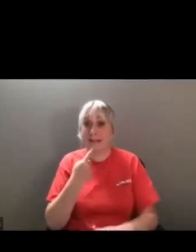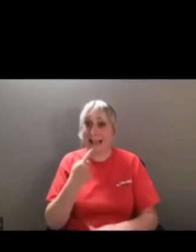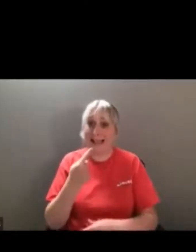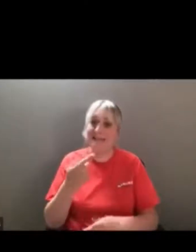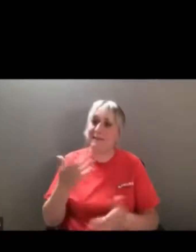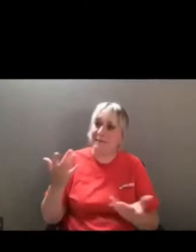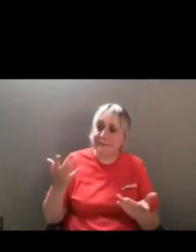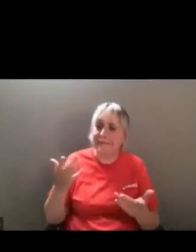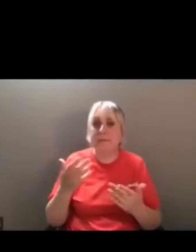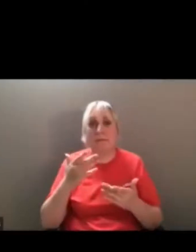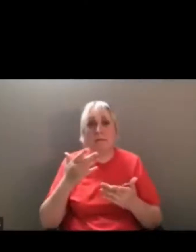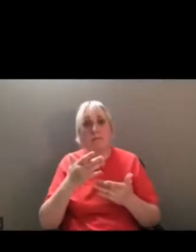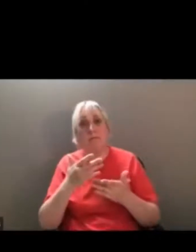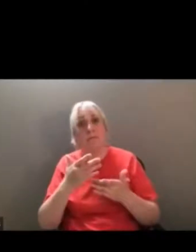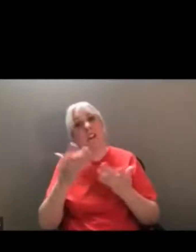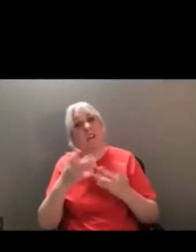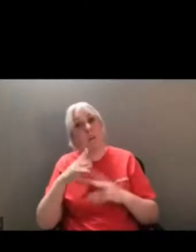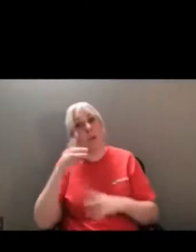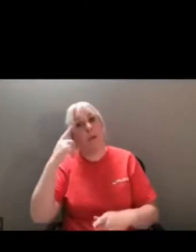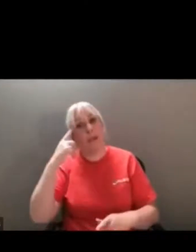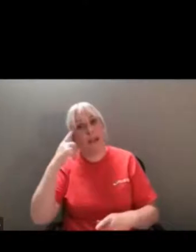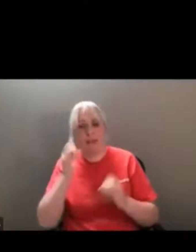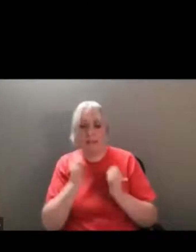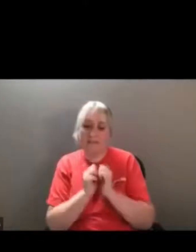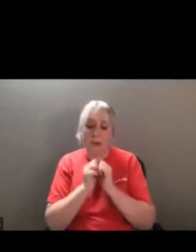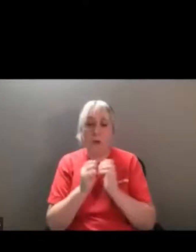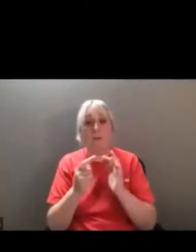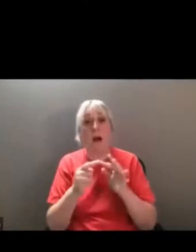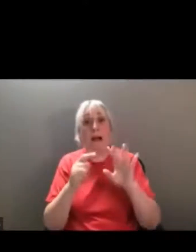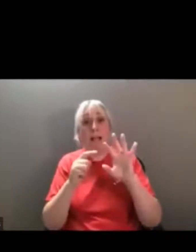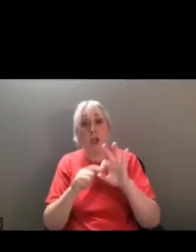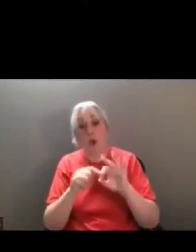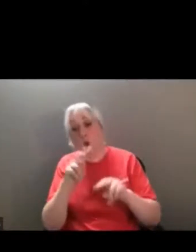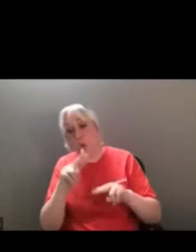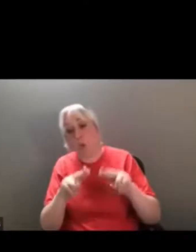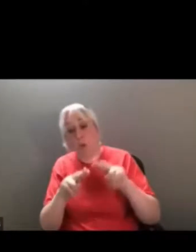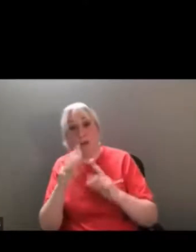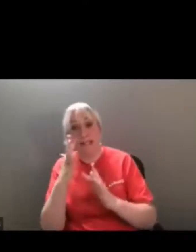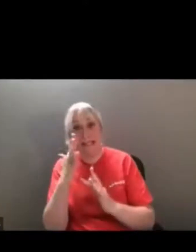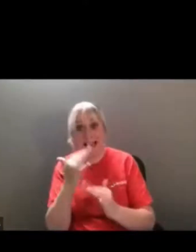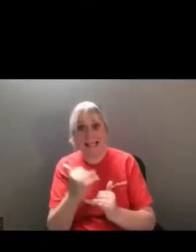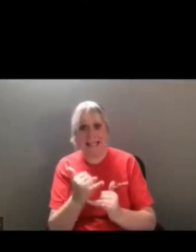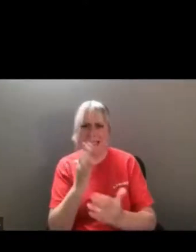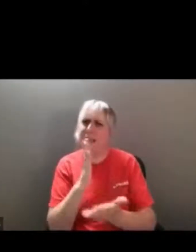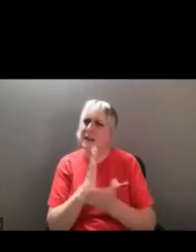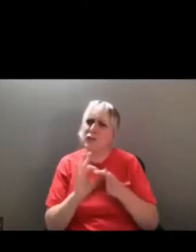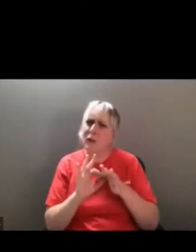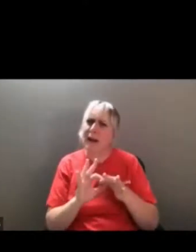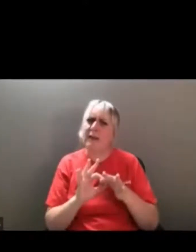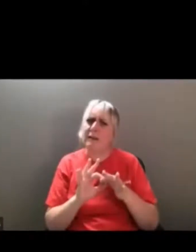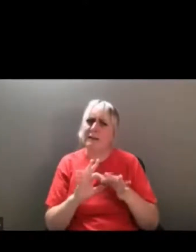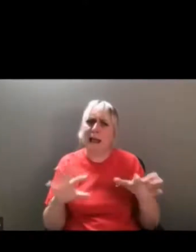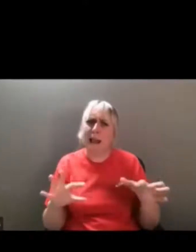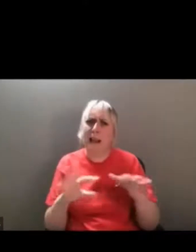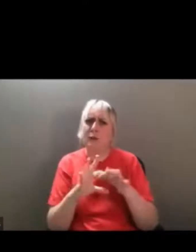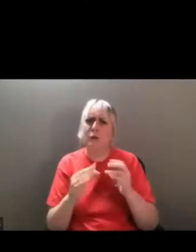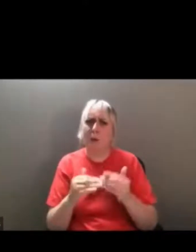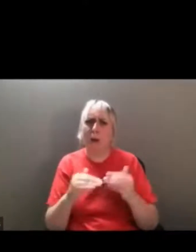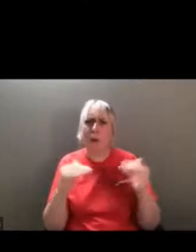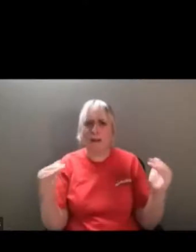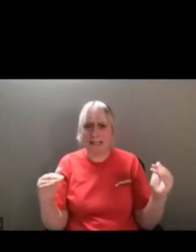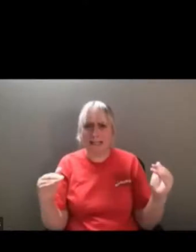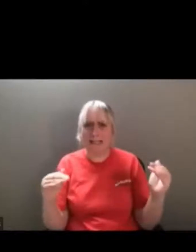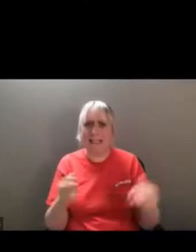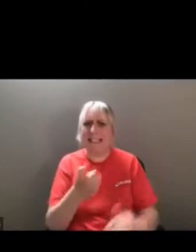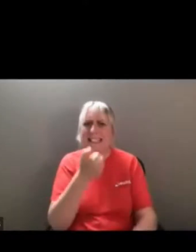you think of the value of IQ tests, it is surely relevant to a conversation about equality that as many as 16% of our